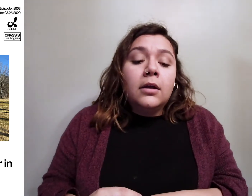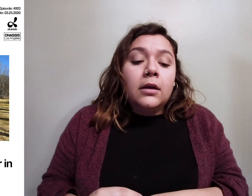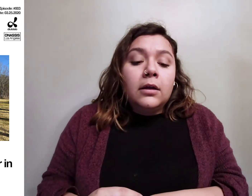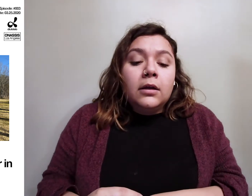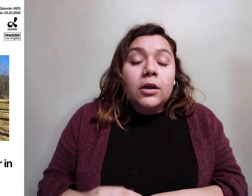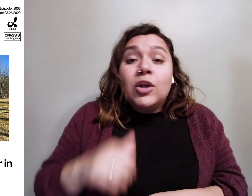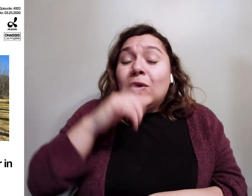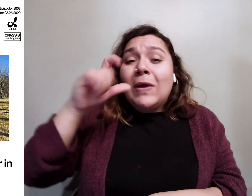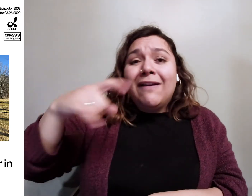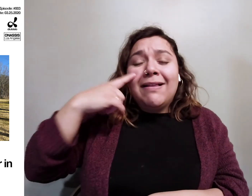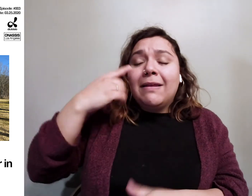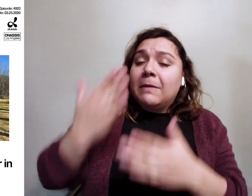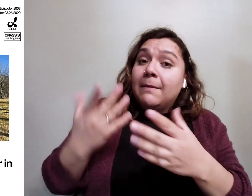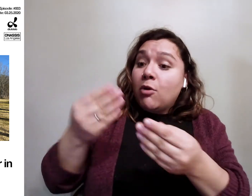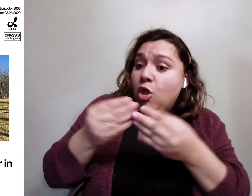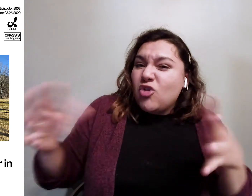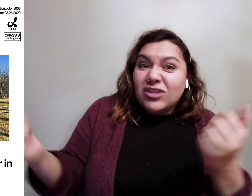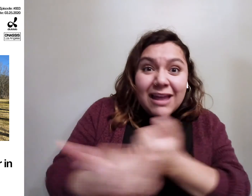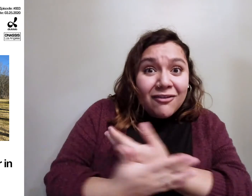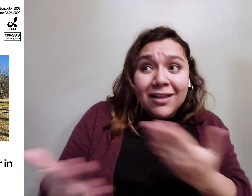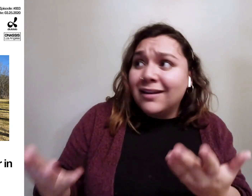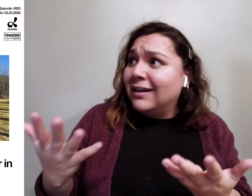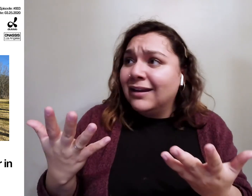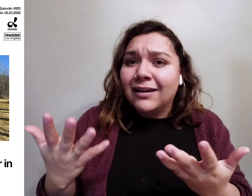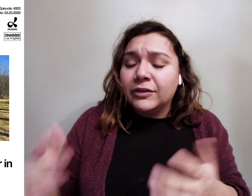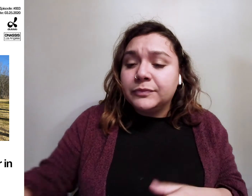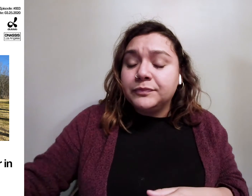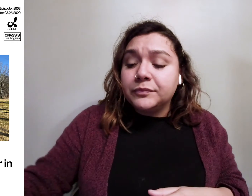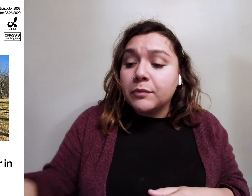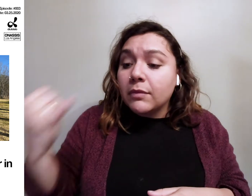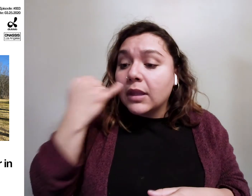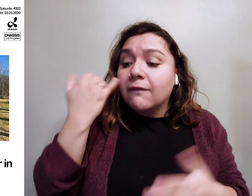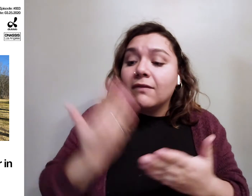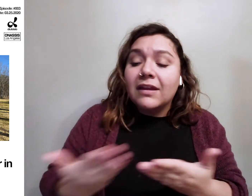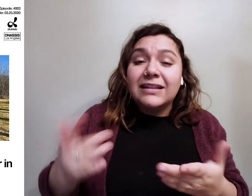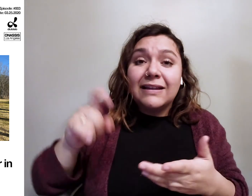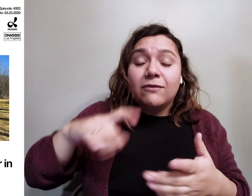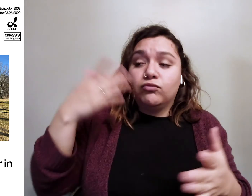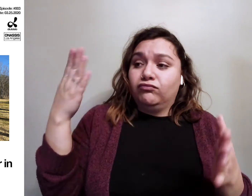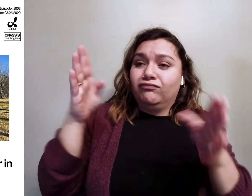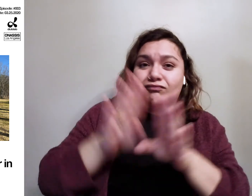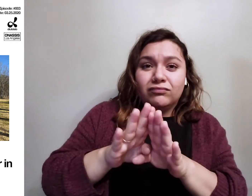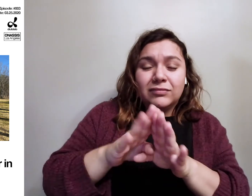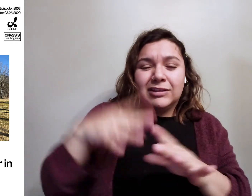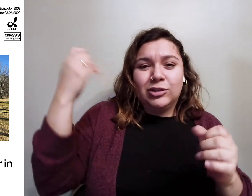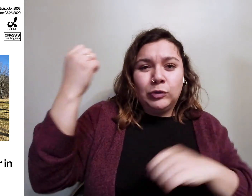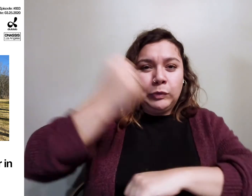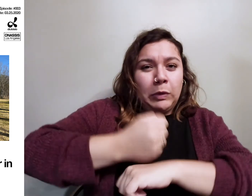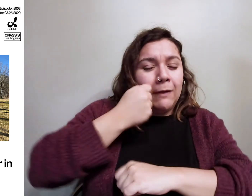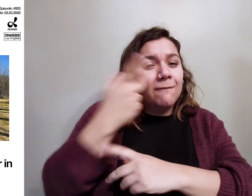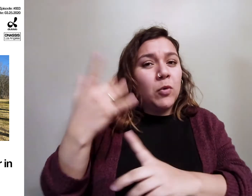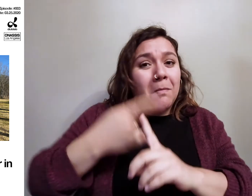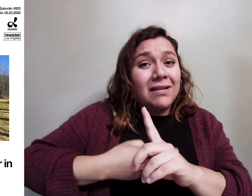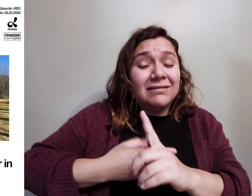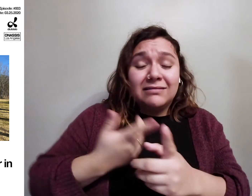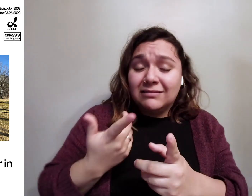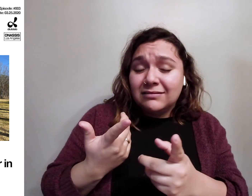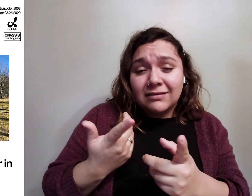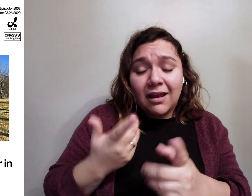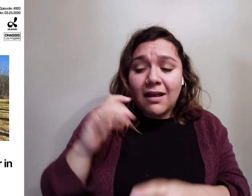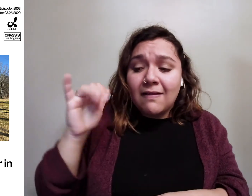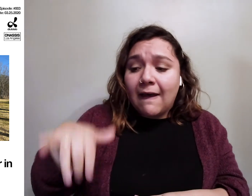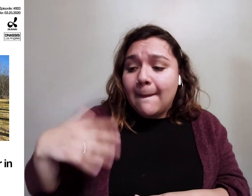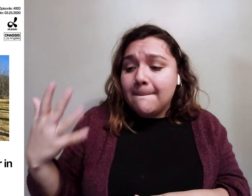could happen, couldn't it? I think there are shards of hope. I think that what